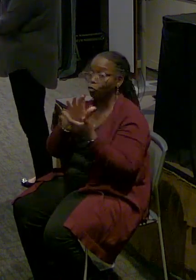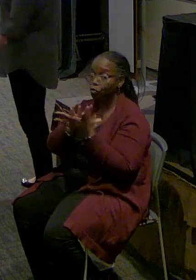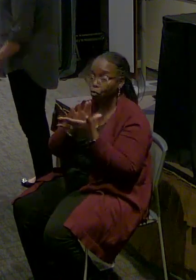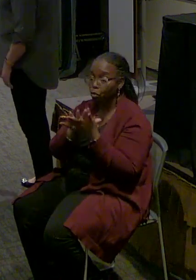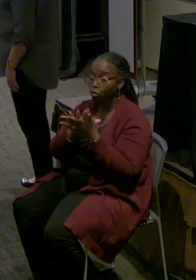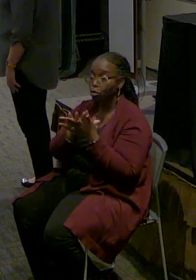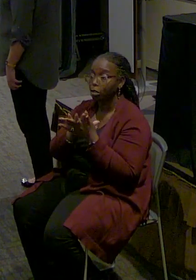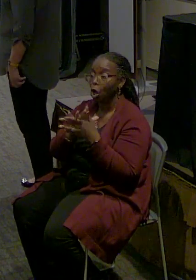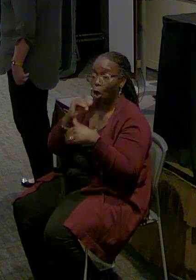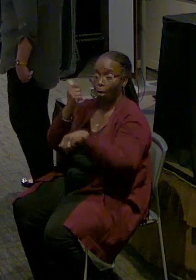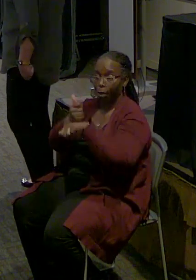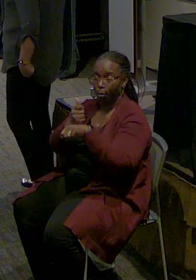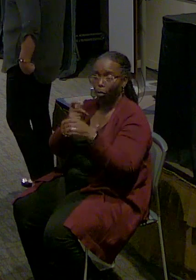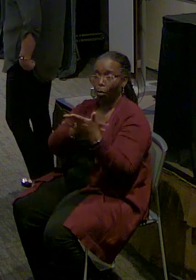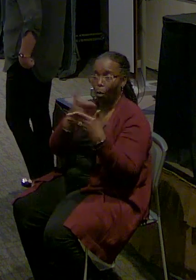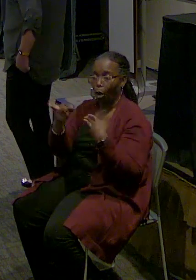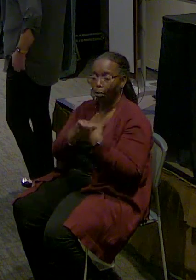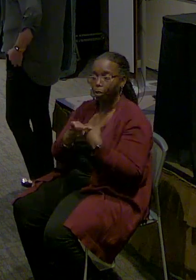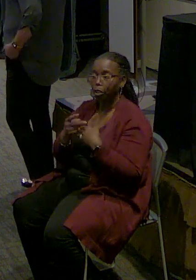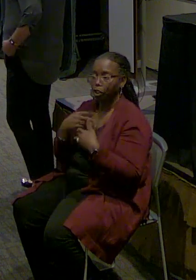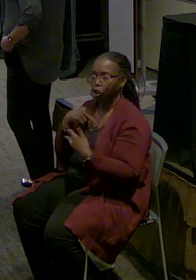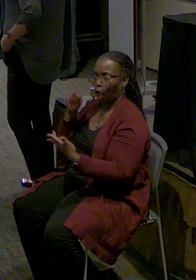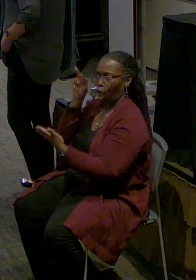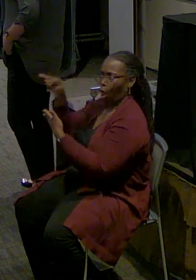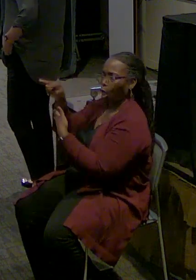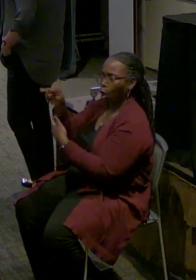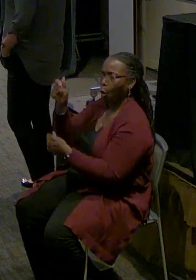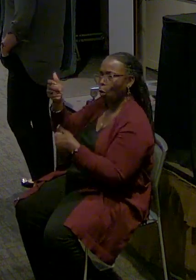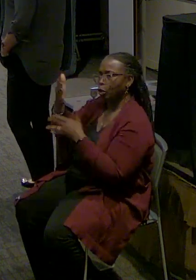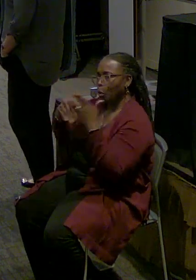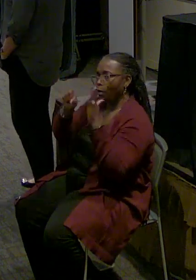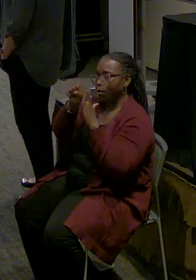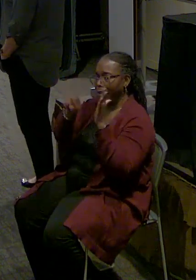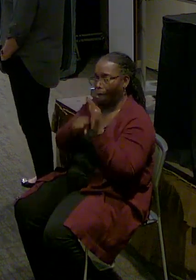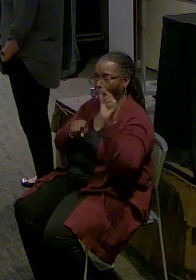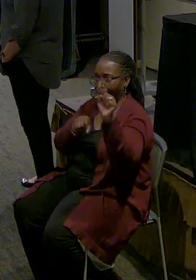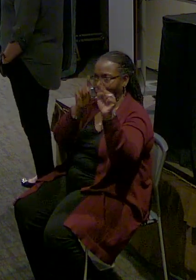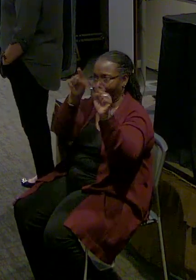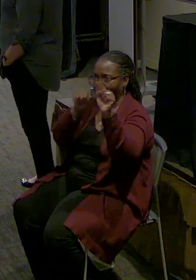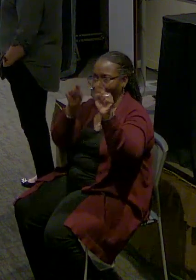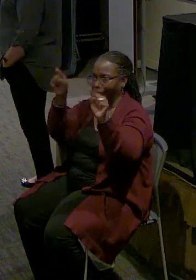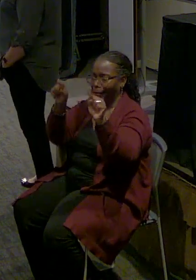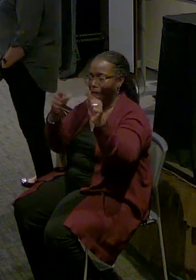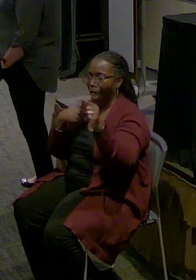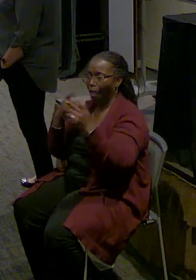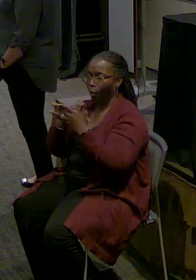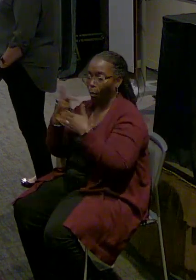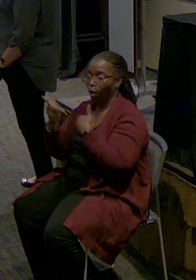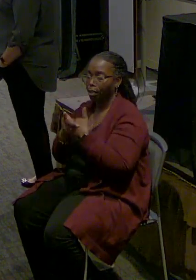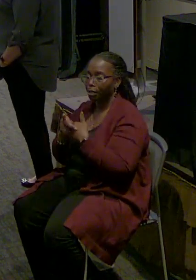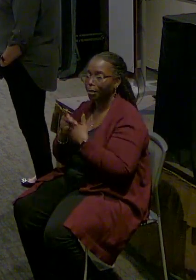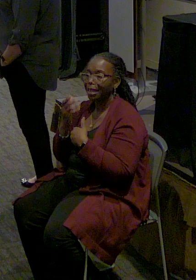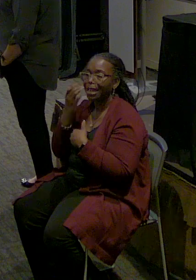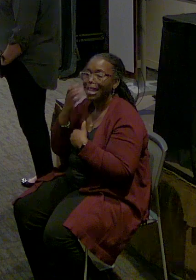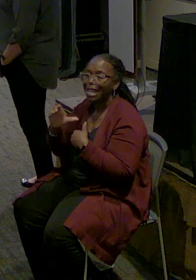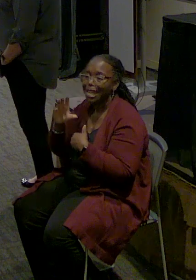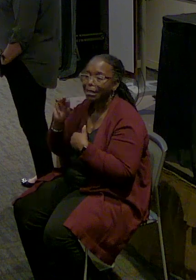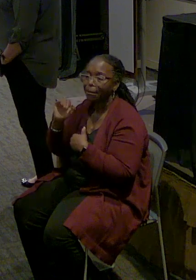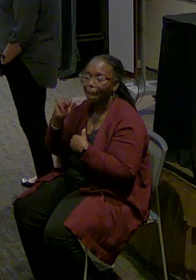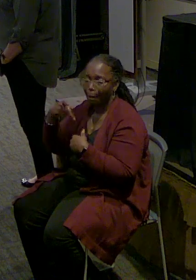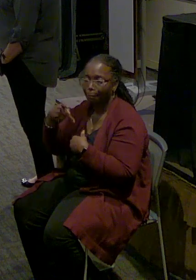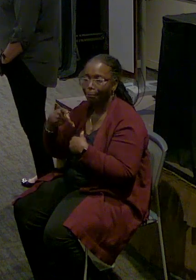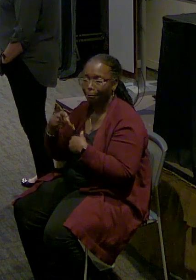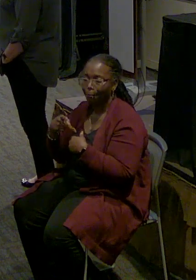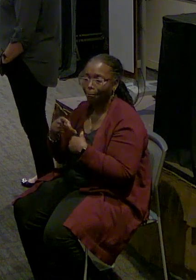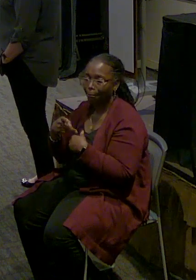schools are implementing those programs, she can very easily see which parts of the state have those programs. So a heat map is another easy way. This was generated